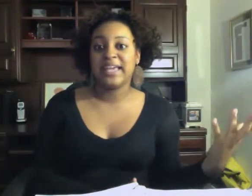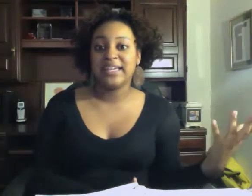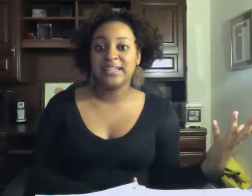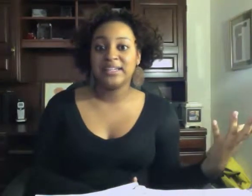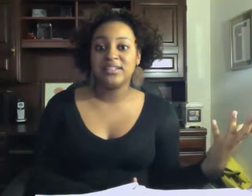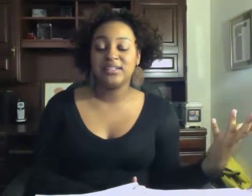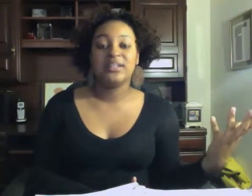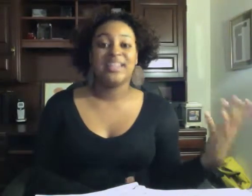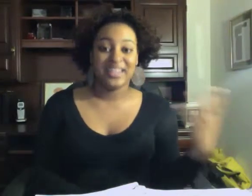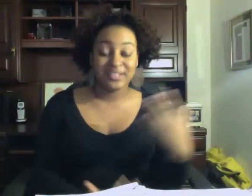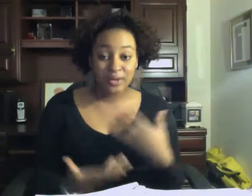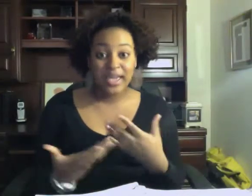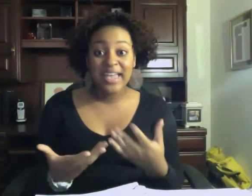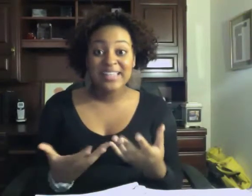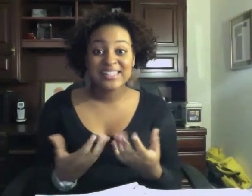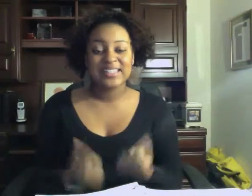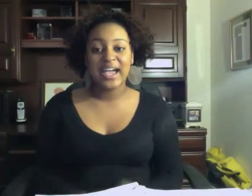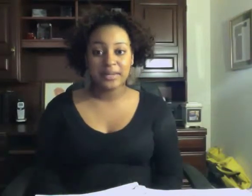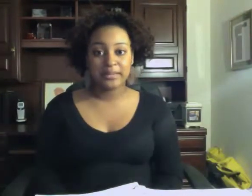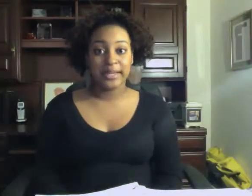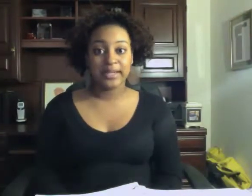bland, it is okay to sign bland. If the